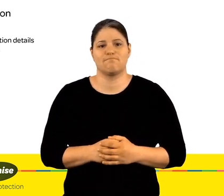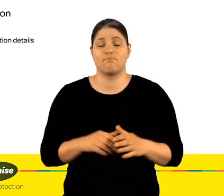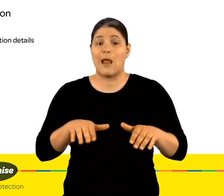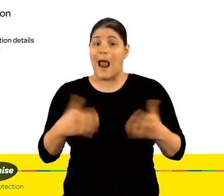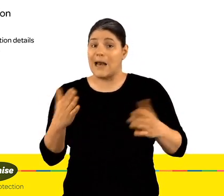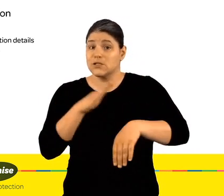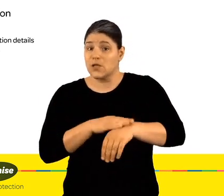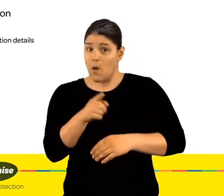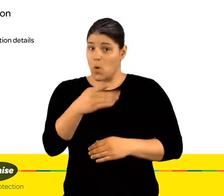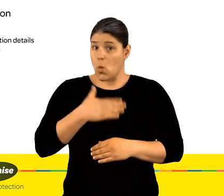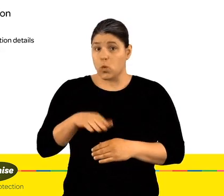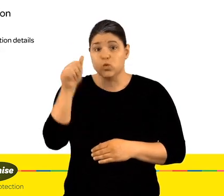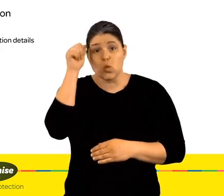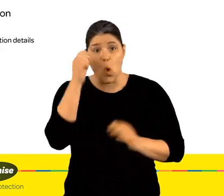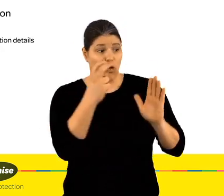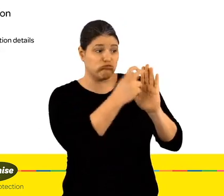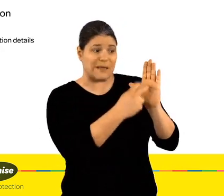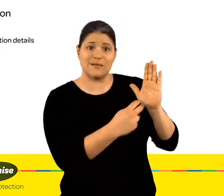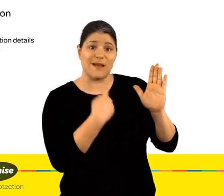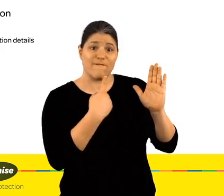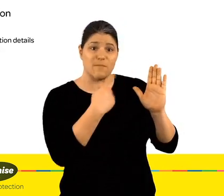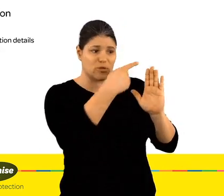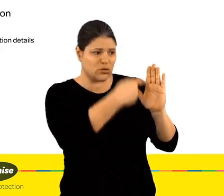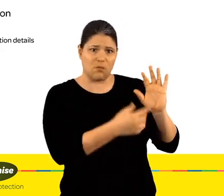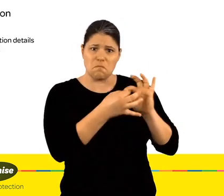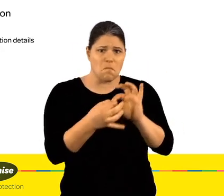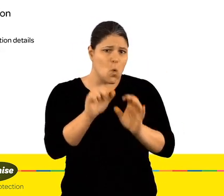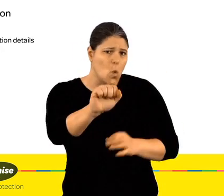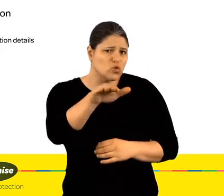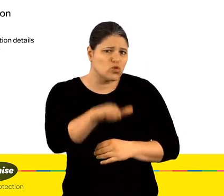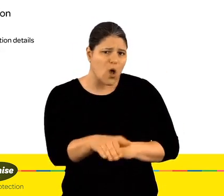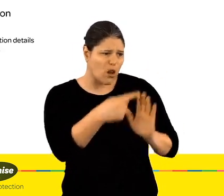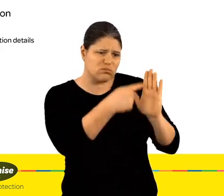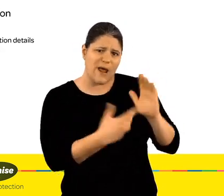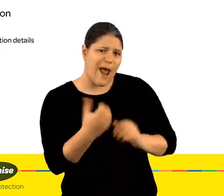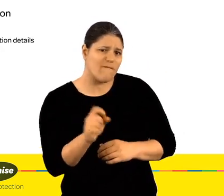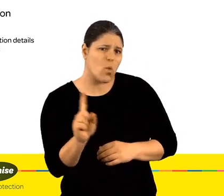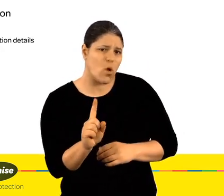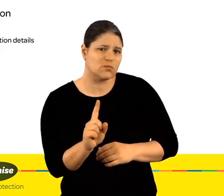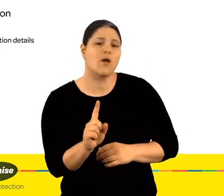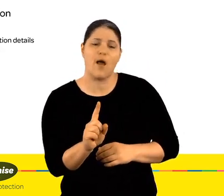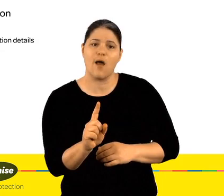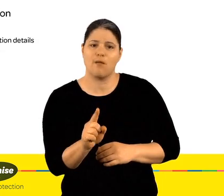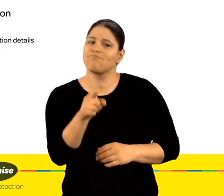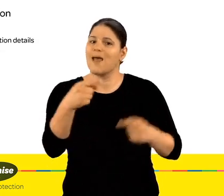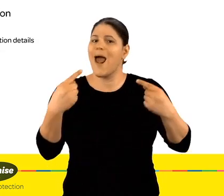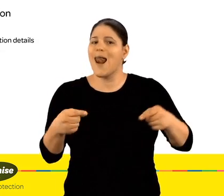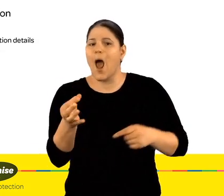You can ask your family doctor or nurse for a copy of the information held on the NIR about your child at any